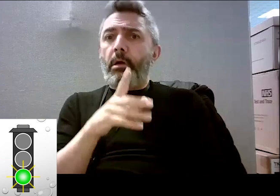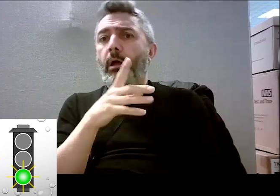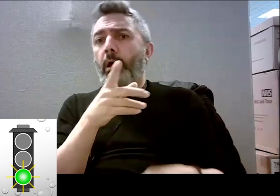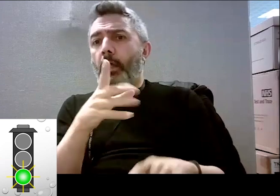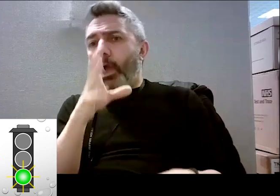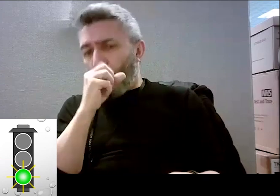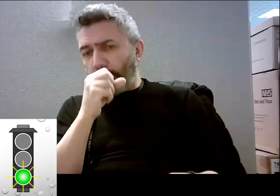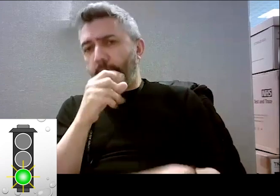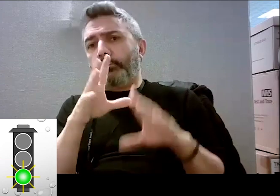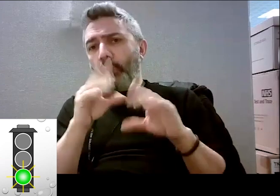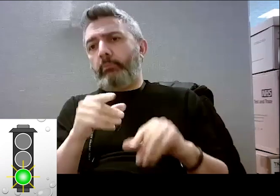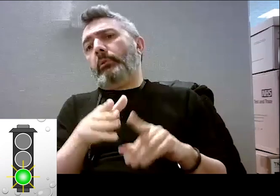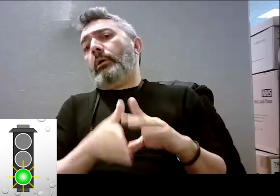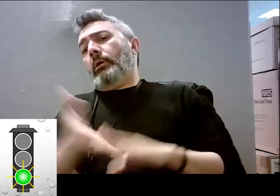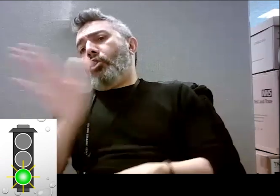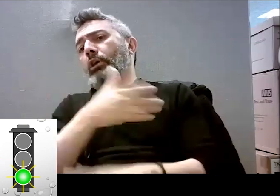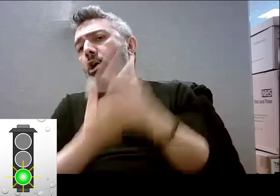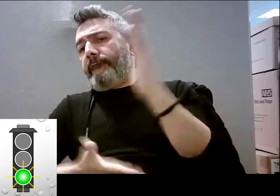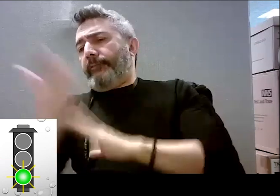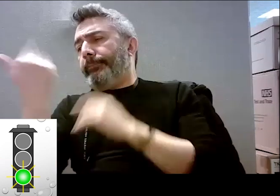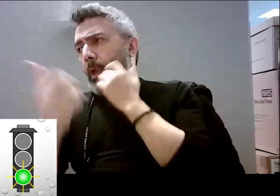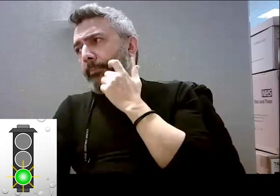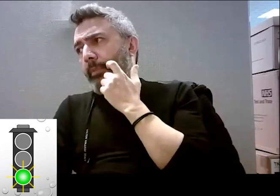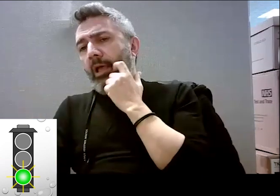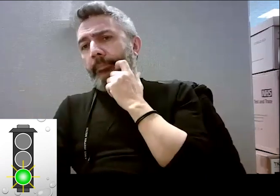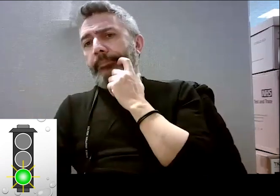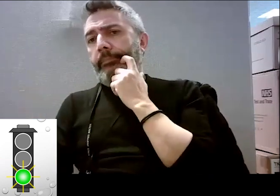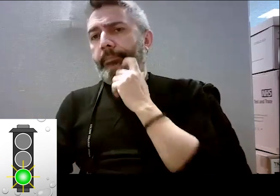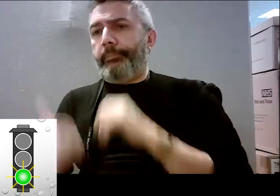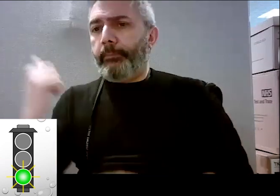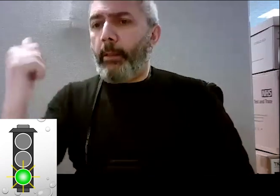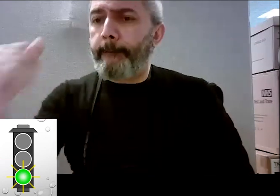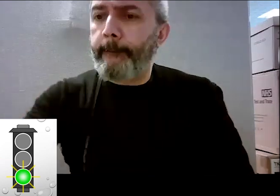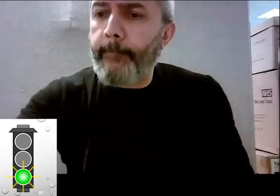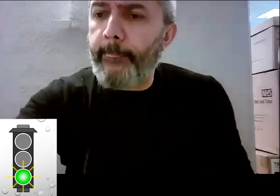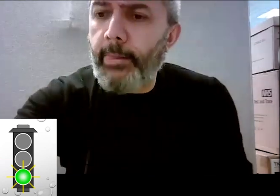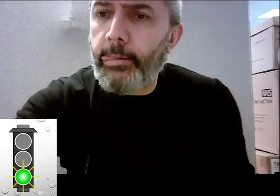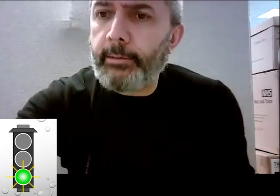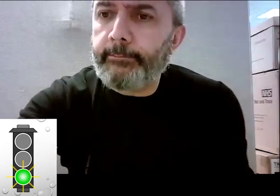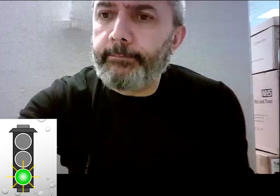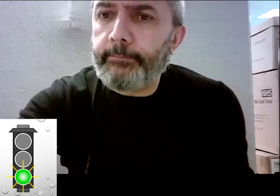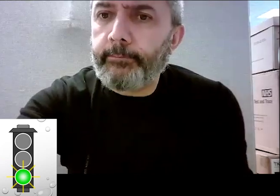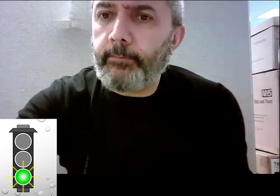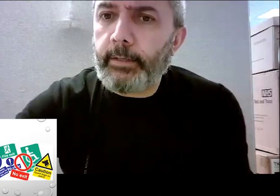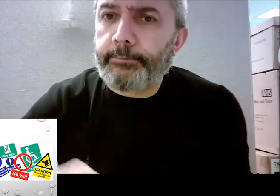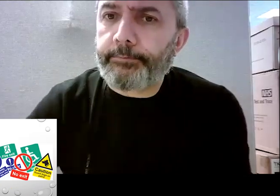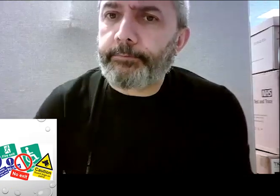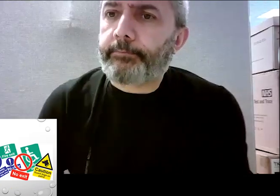green, go ahead, red, stop. Amber, get ready to stop.